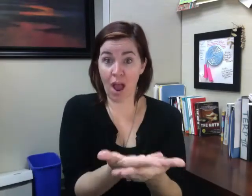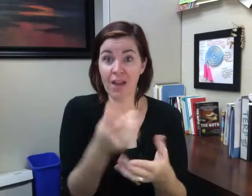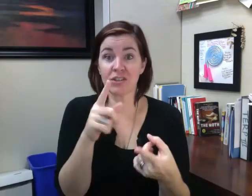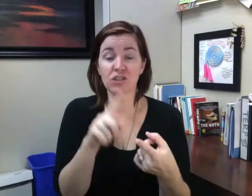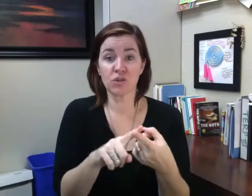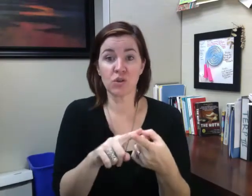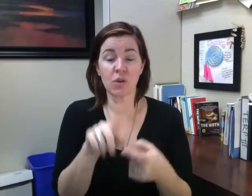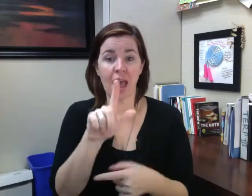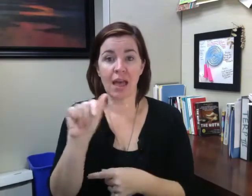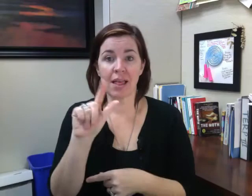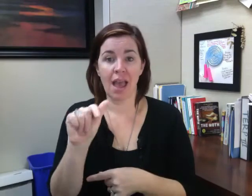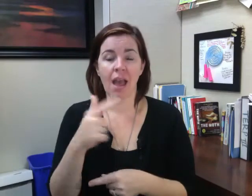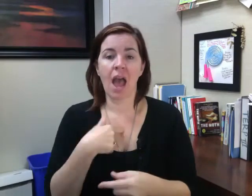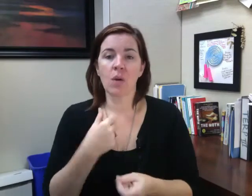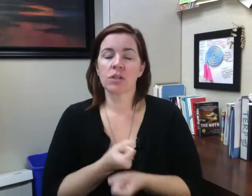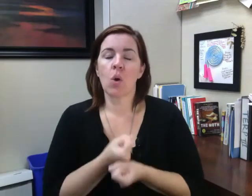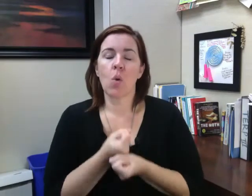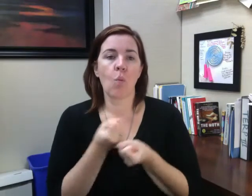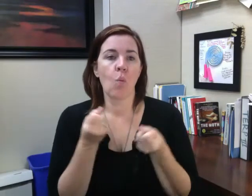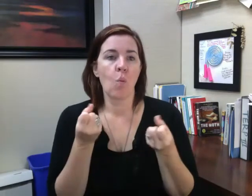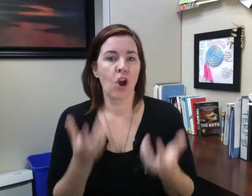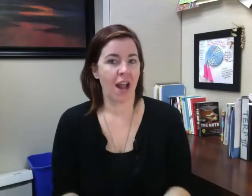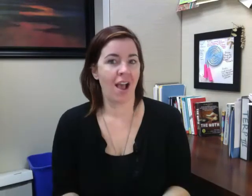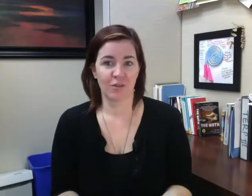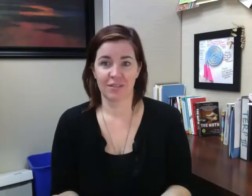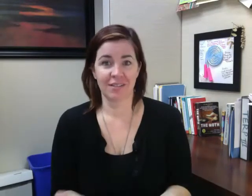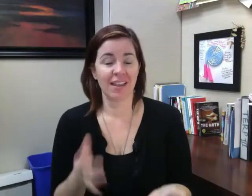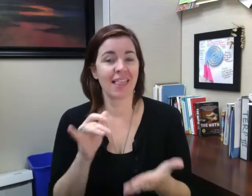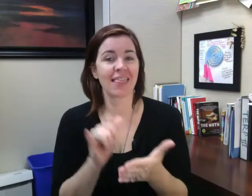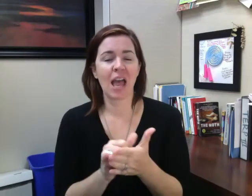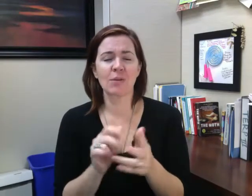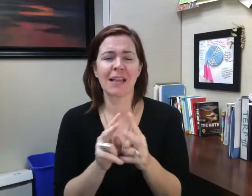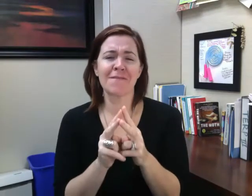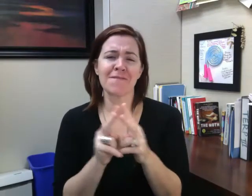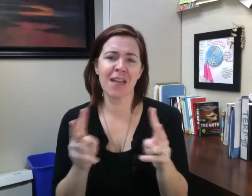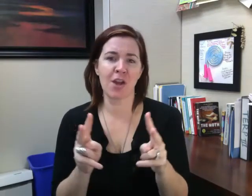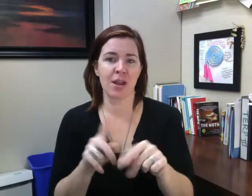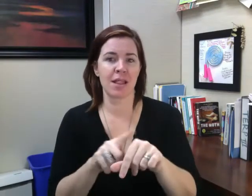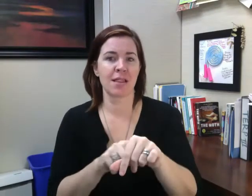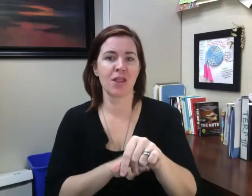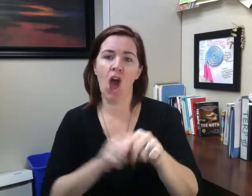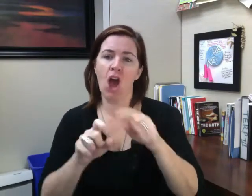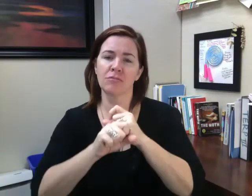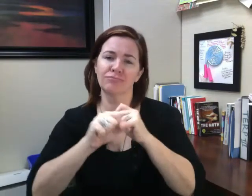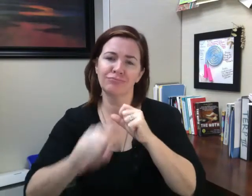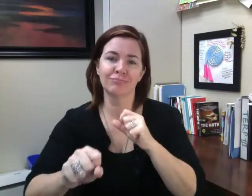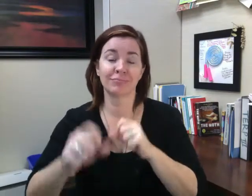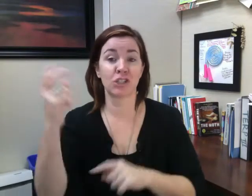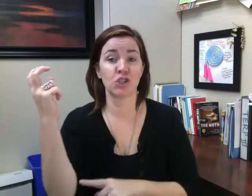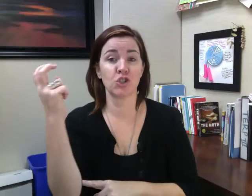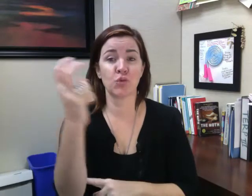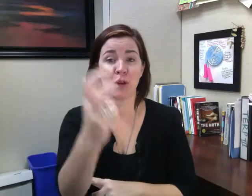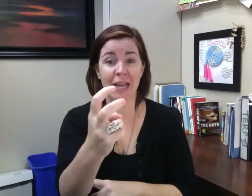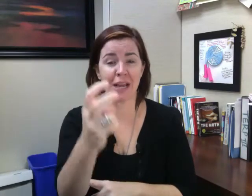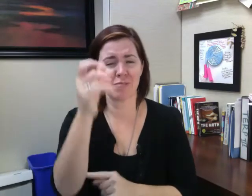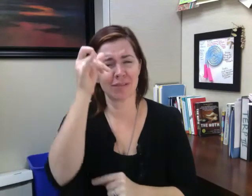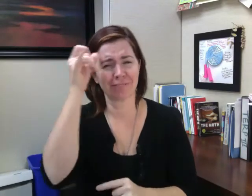out. That is a very long trip. Now, some of you are probably wondering why it is that I